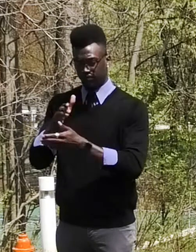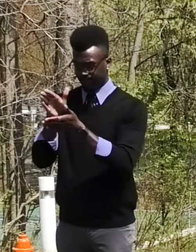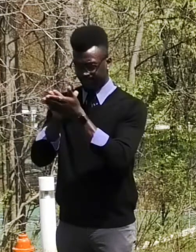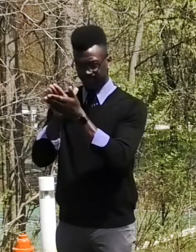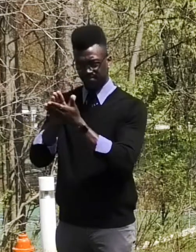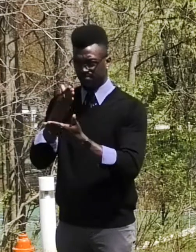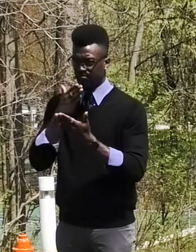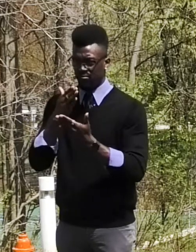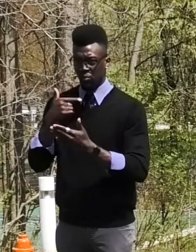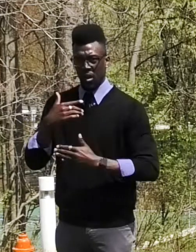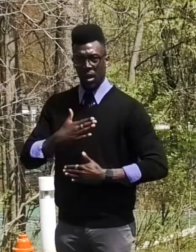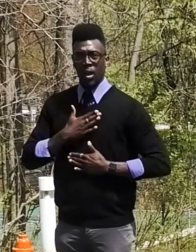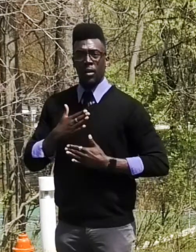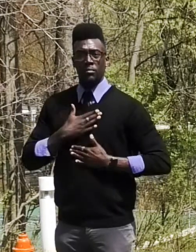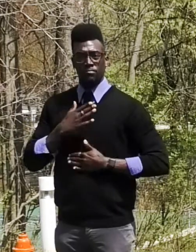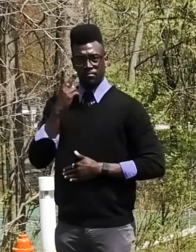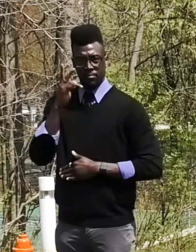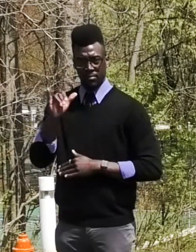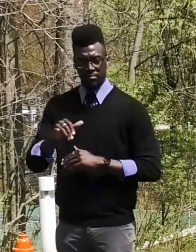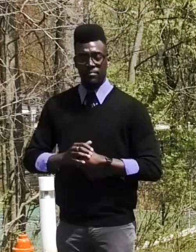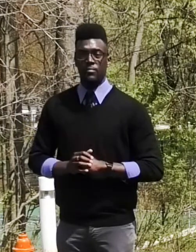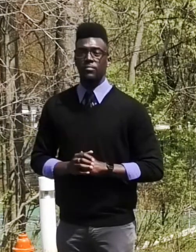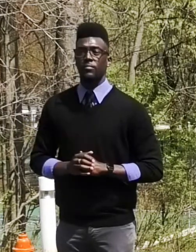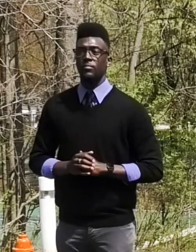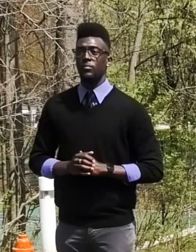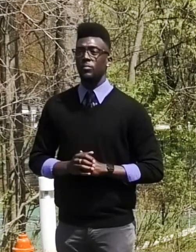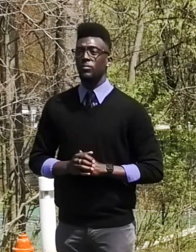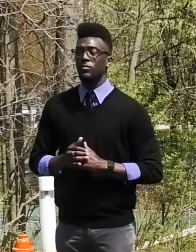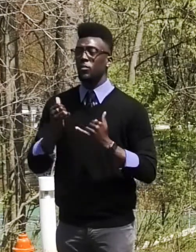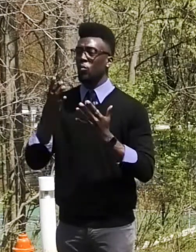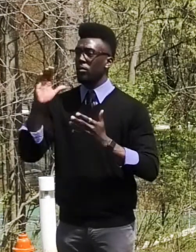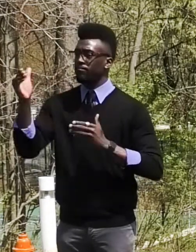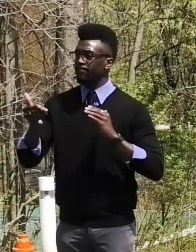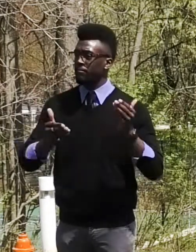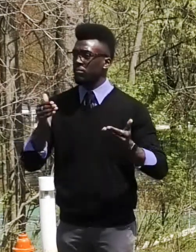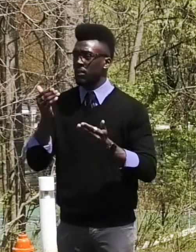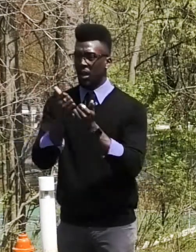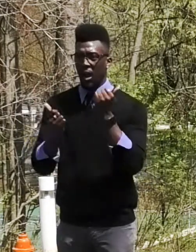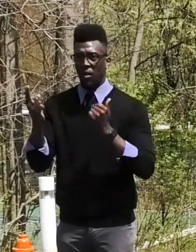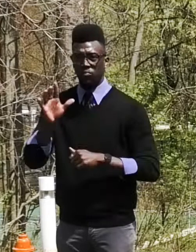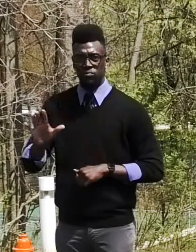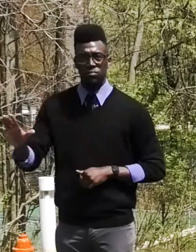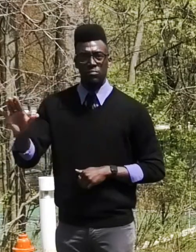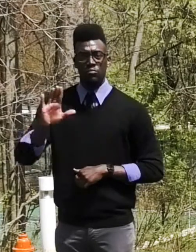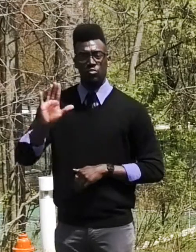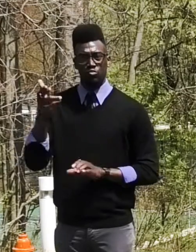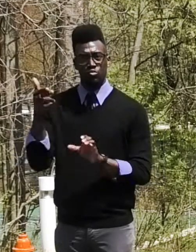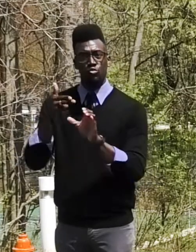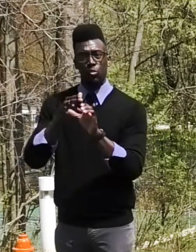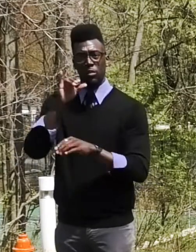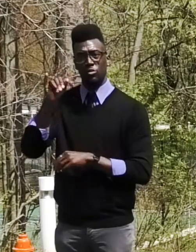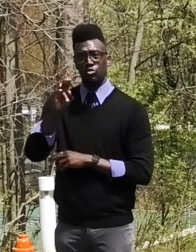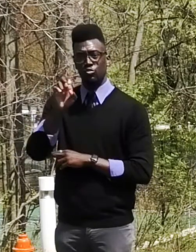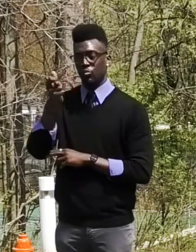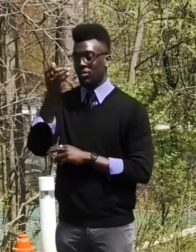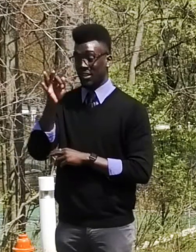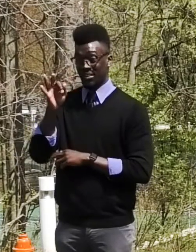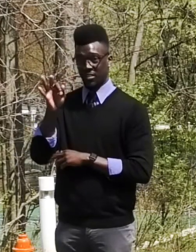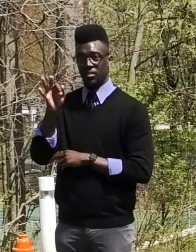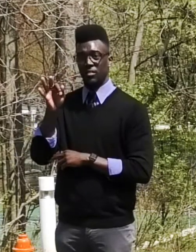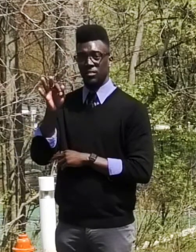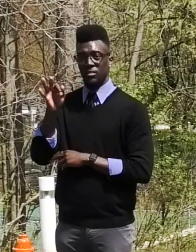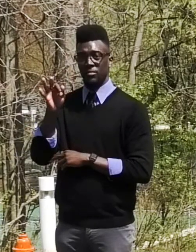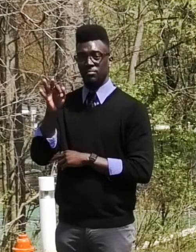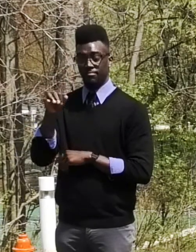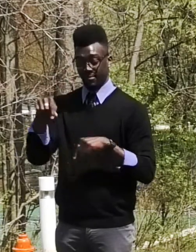he has done so. And we would just like to invite everyone here to join us on June 19th on